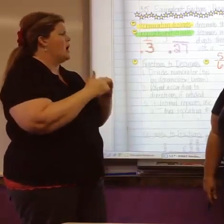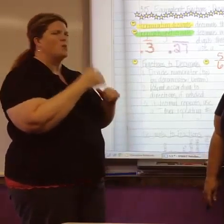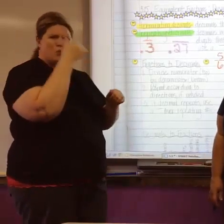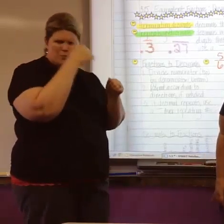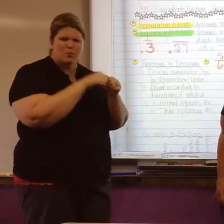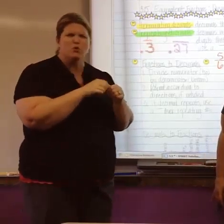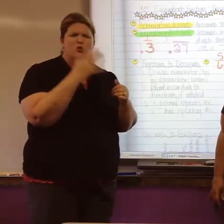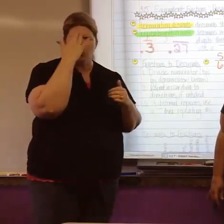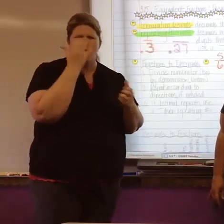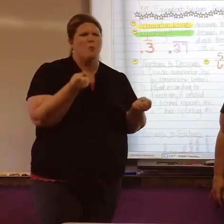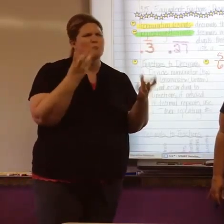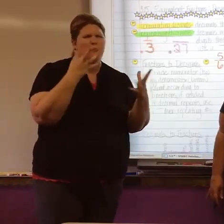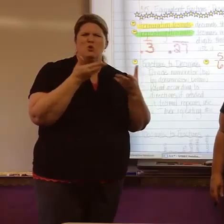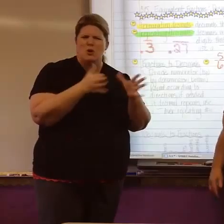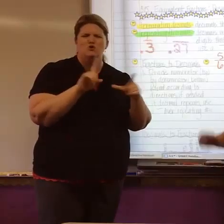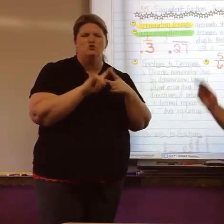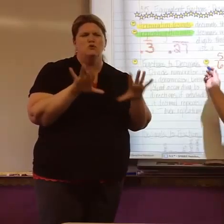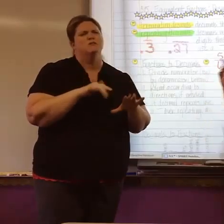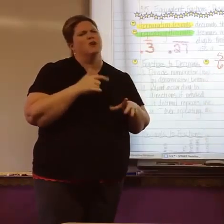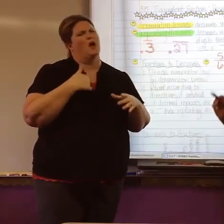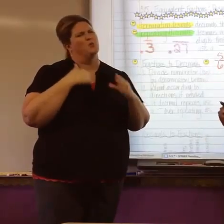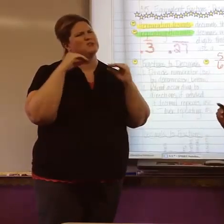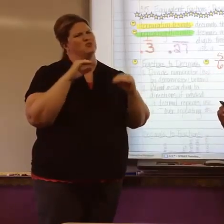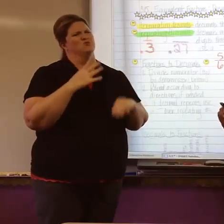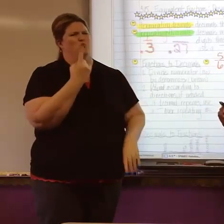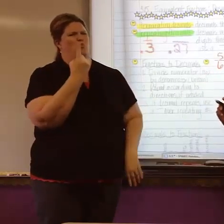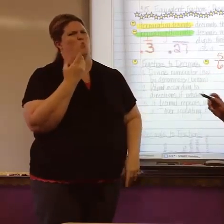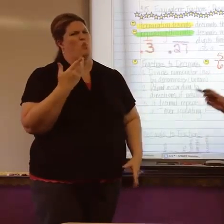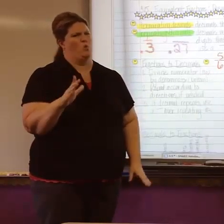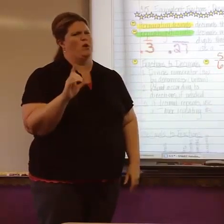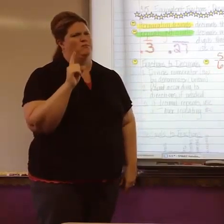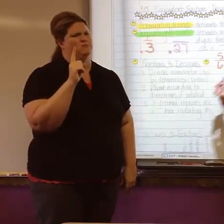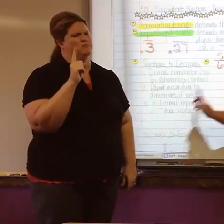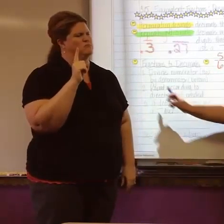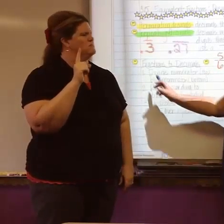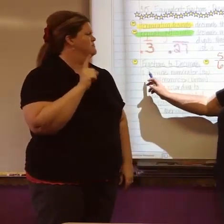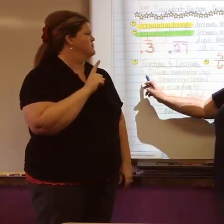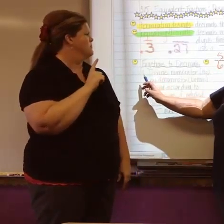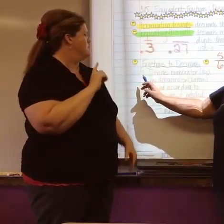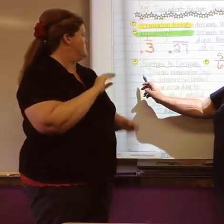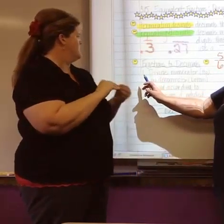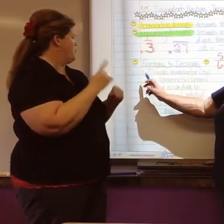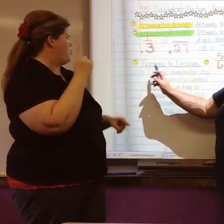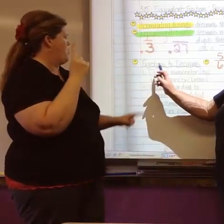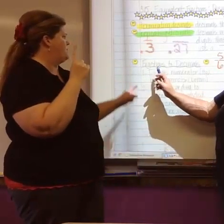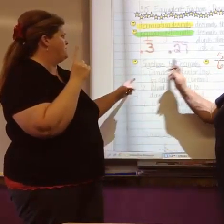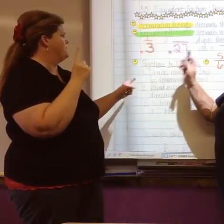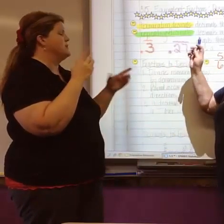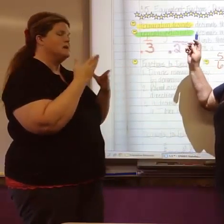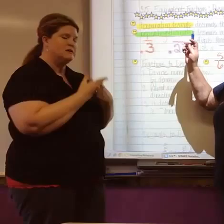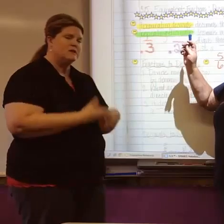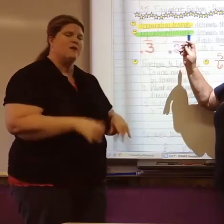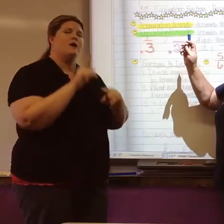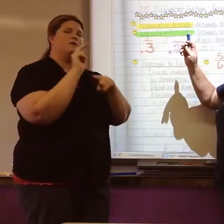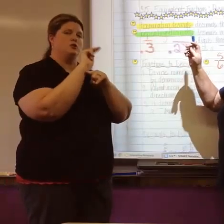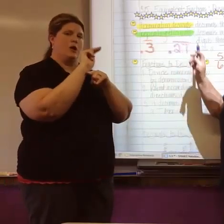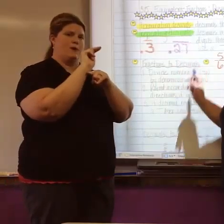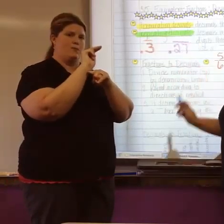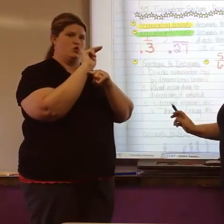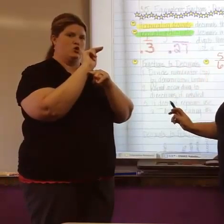know lots of ways to do this. I don't care. You have to do it my way. Okay? Step number 1. Divide the top